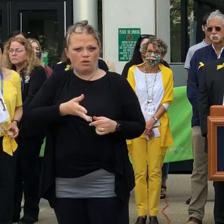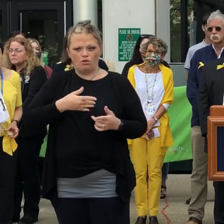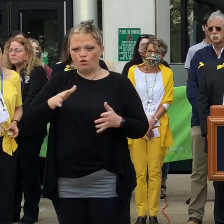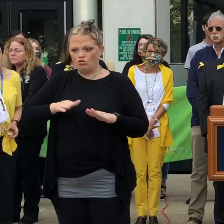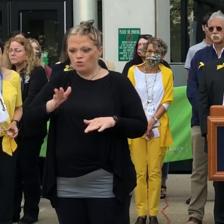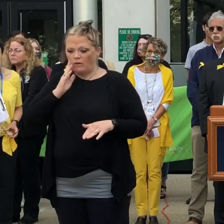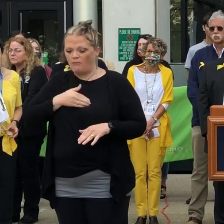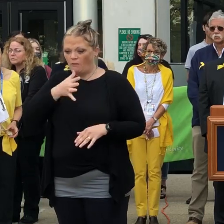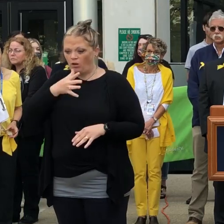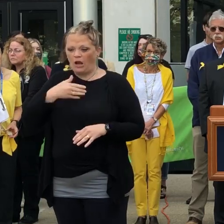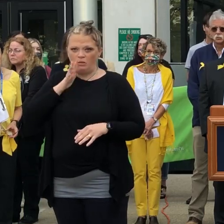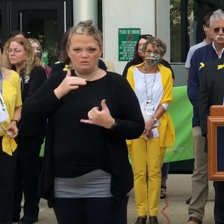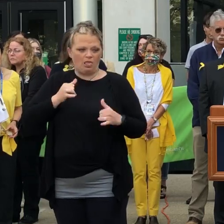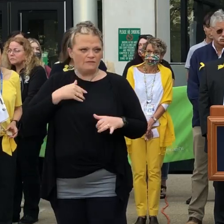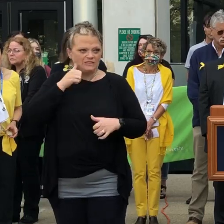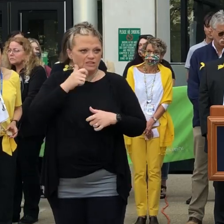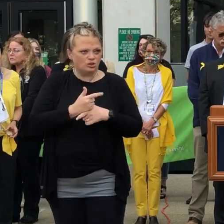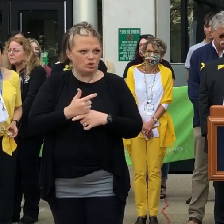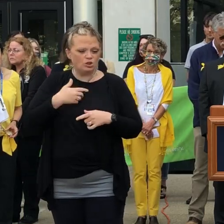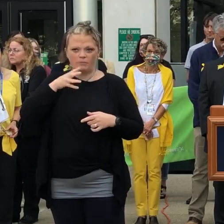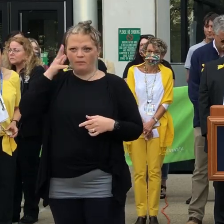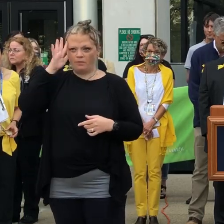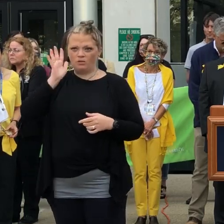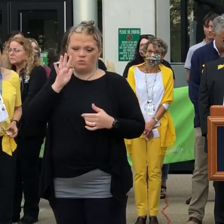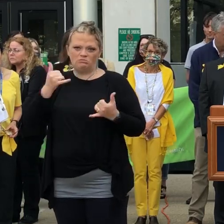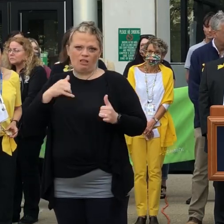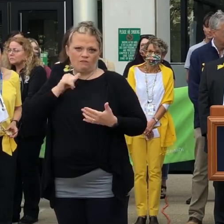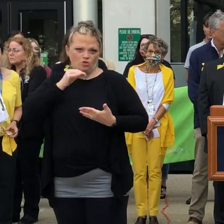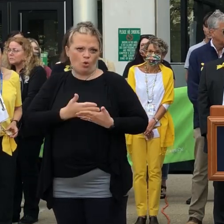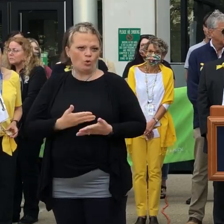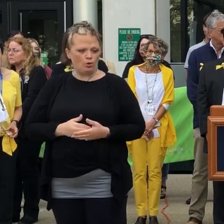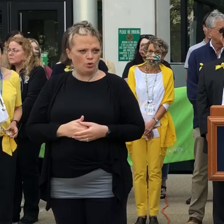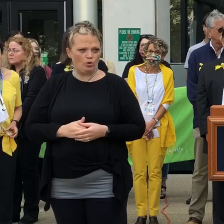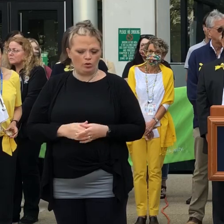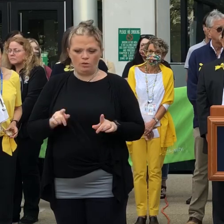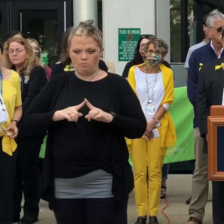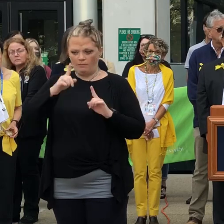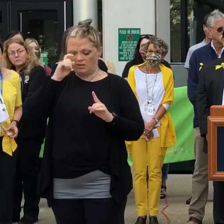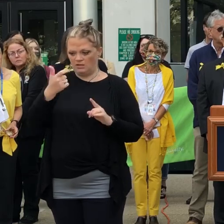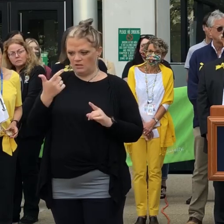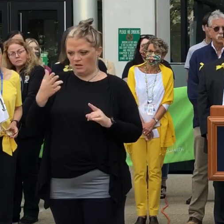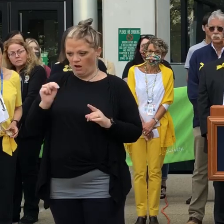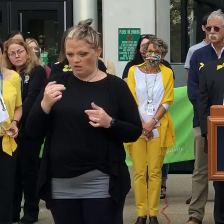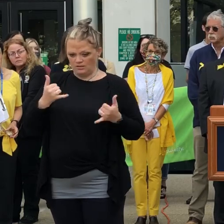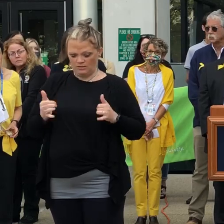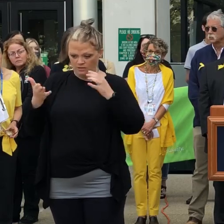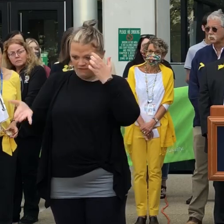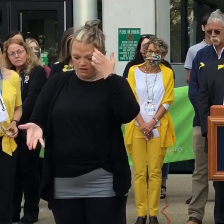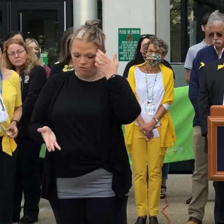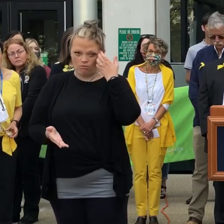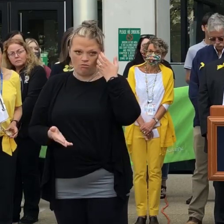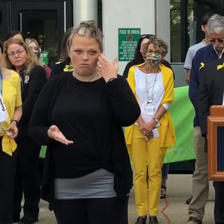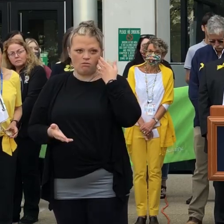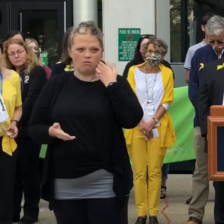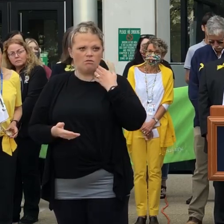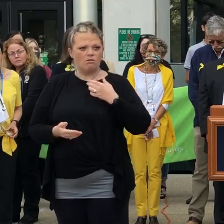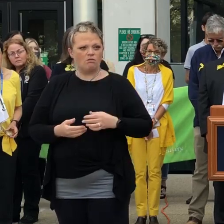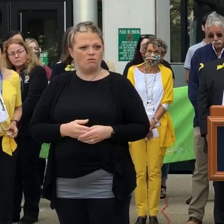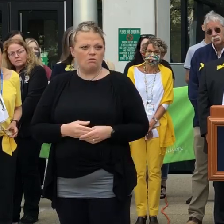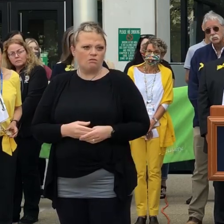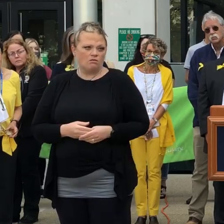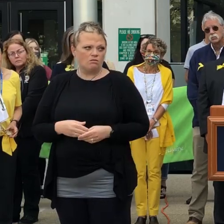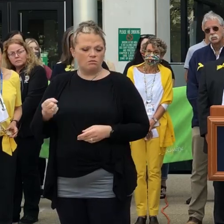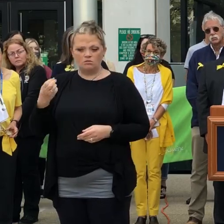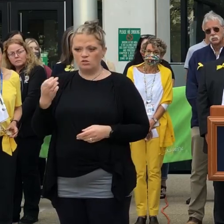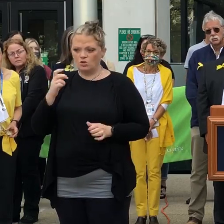mother. I would have a sister. My parents would have a daughter still. But because those guns were still there, she was able to